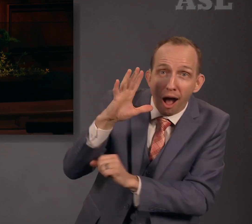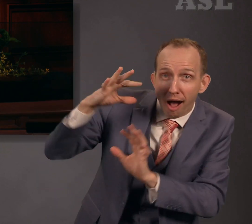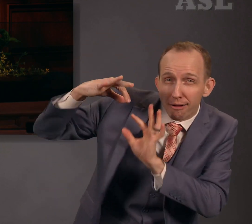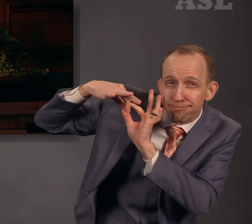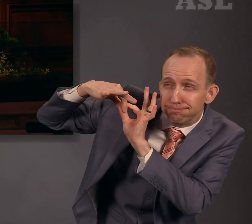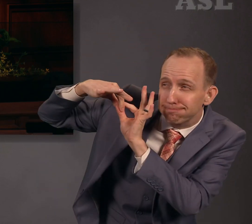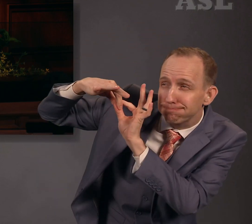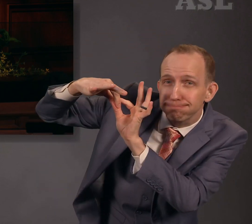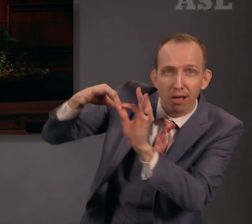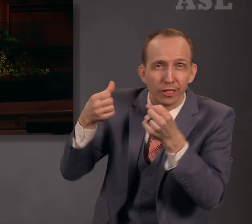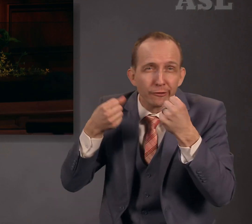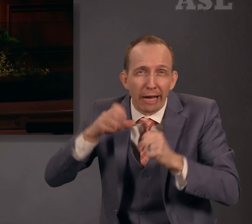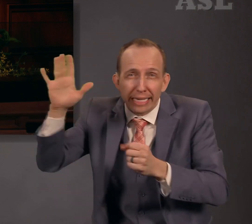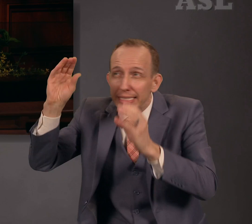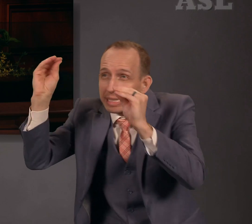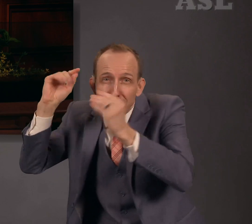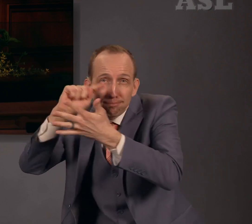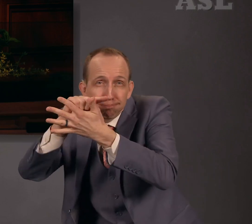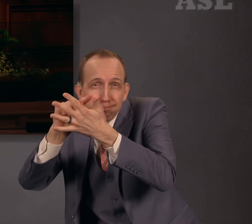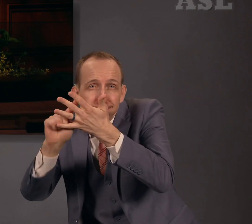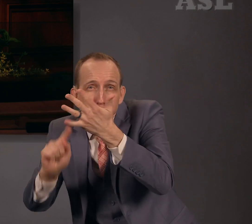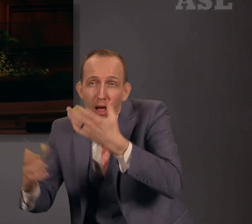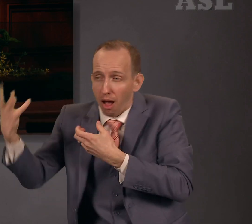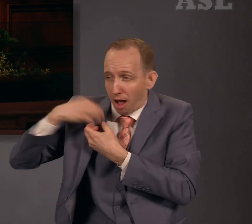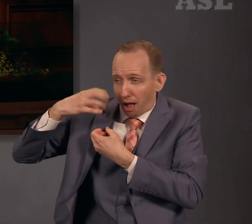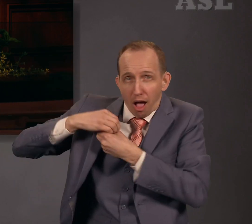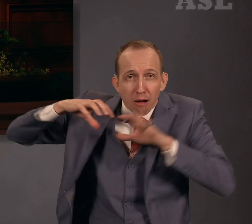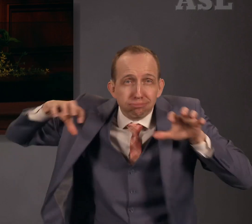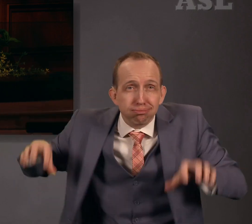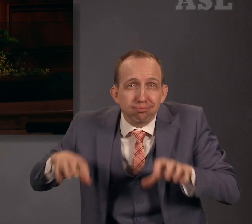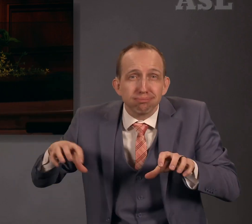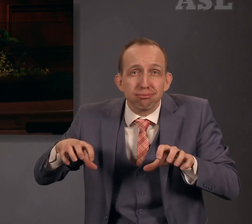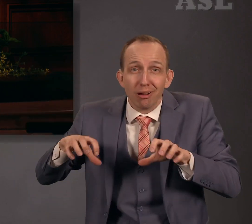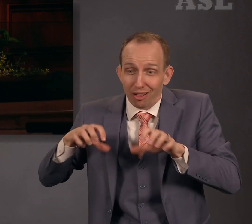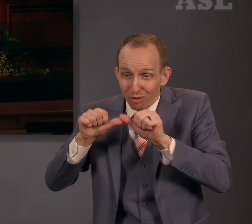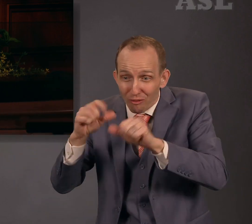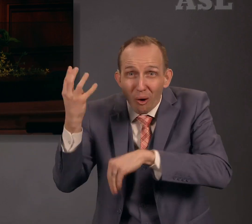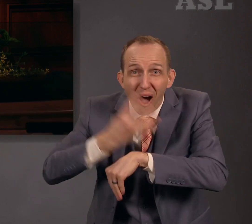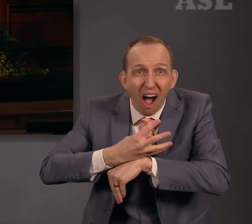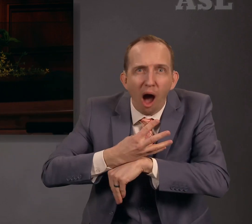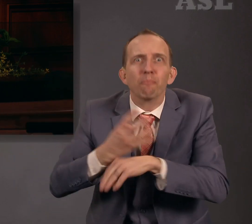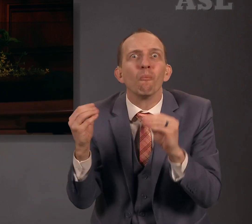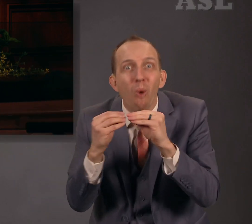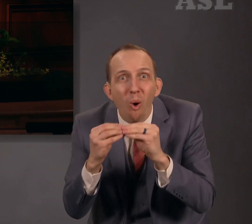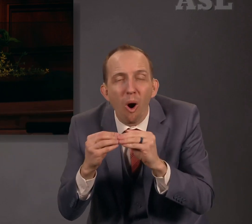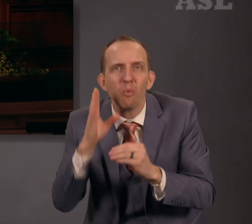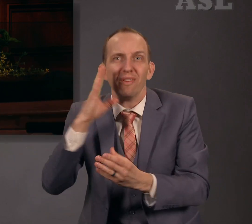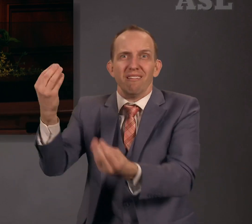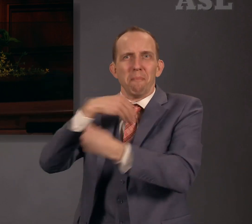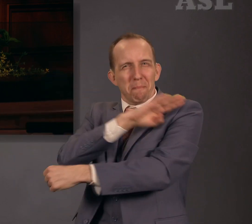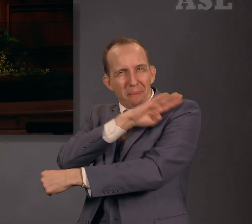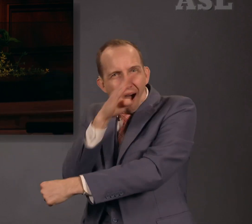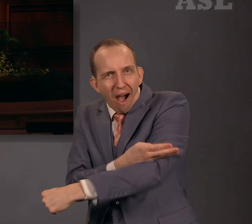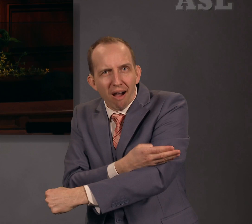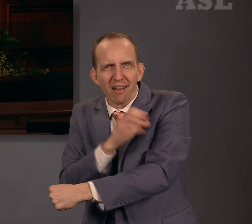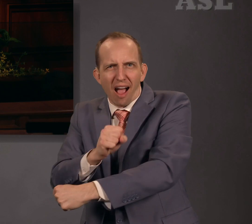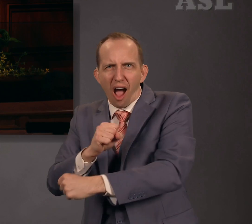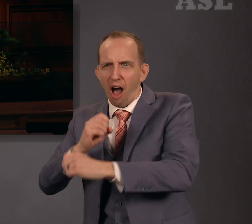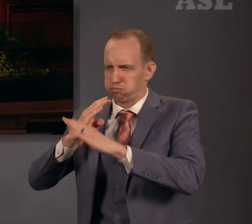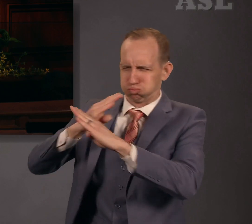be sufficient to carry us to the fourth day, but with the Lord's help, we will be capable of moving stones that are in our